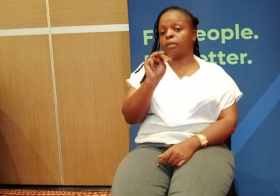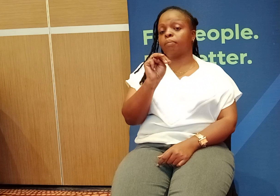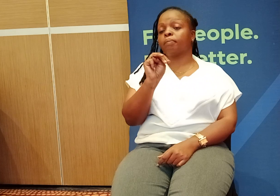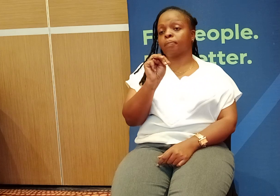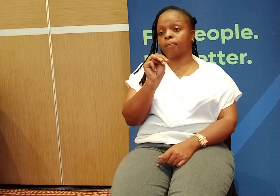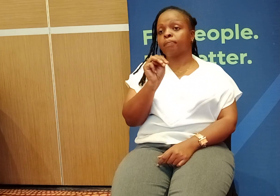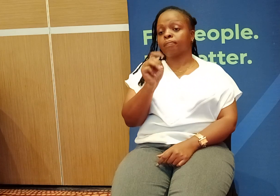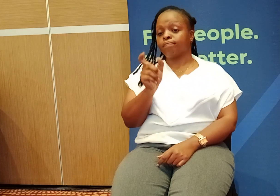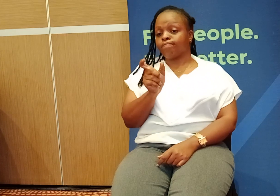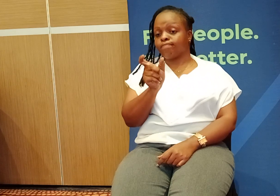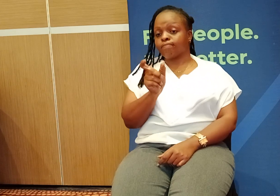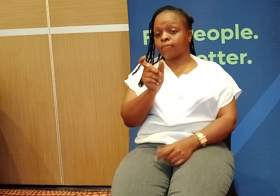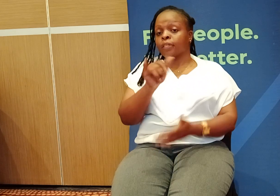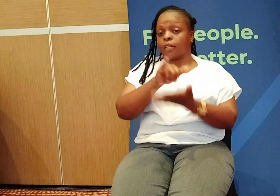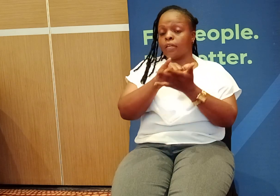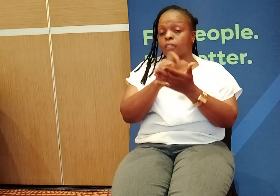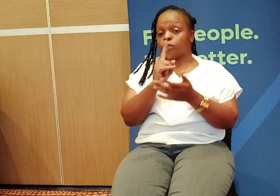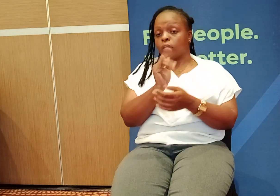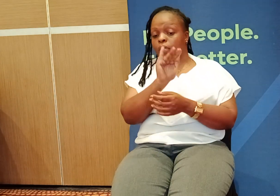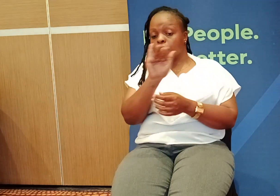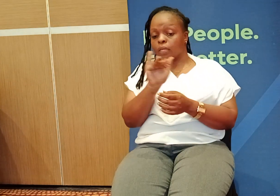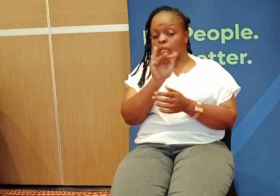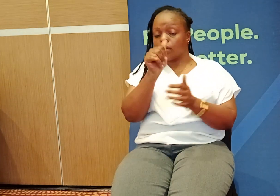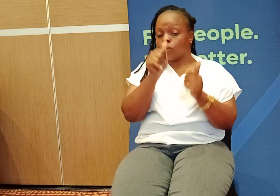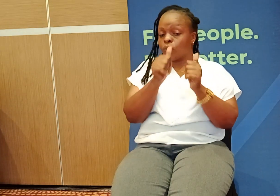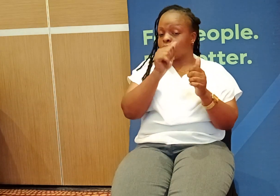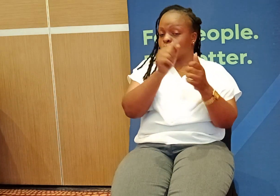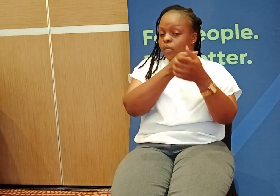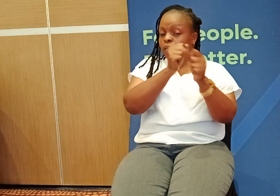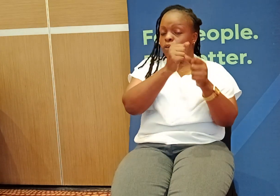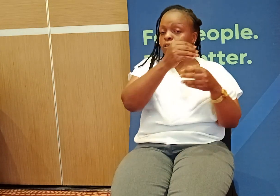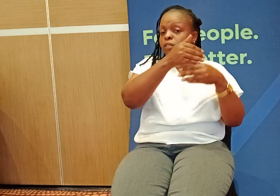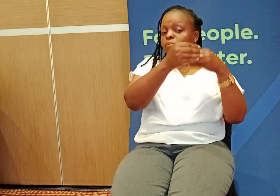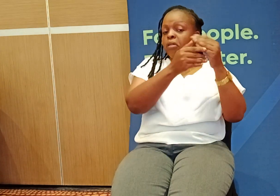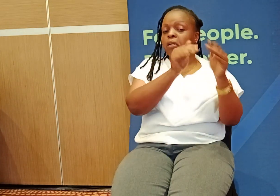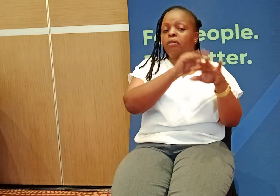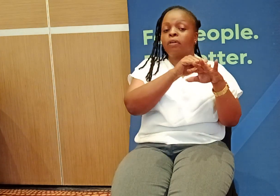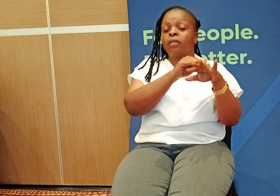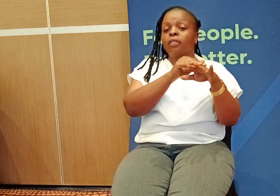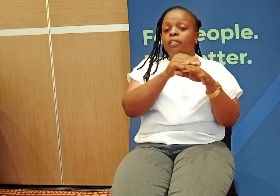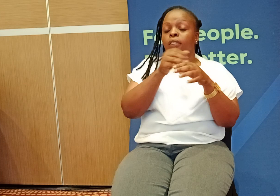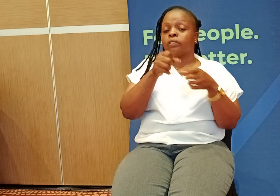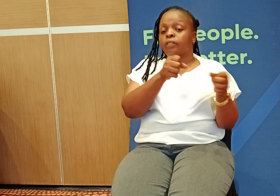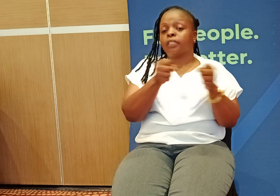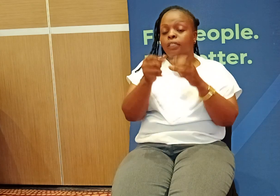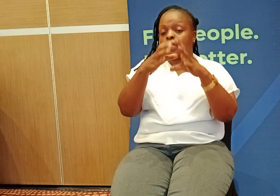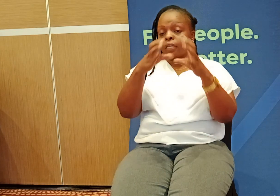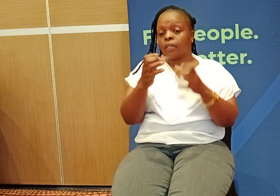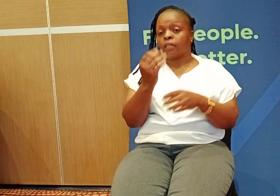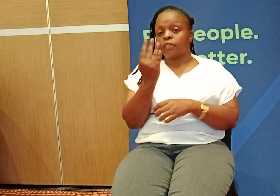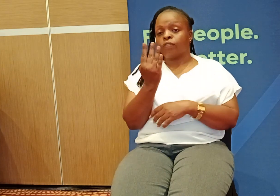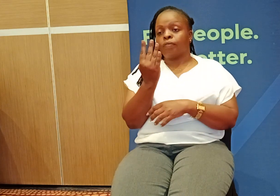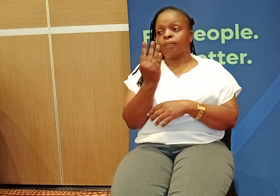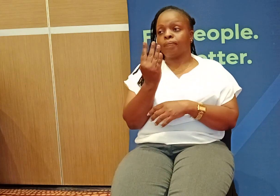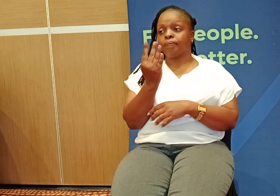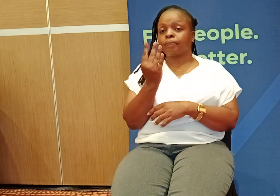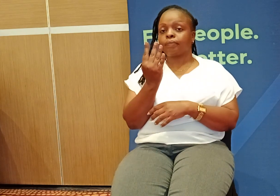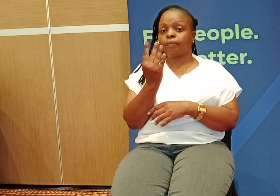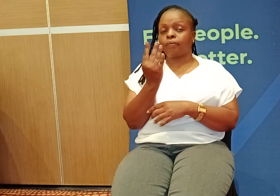It is one of those areas that we want to build on. Strategic thrust number 4, looking